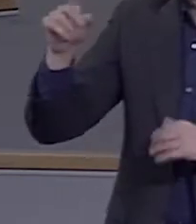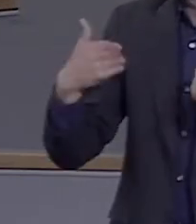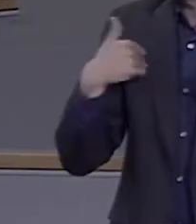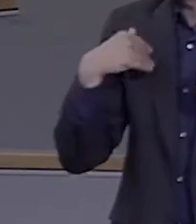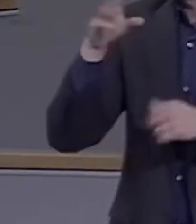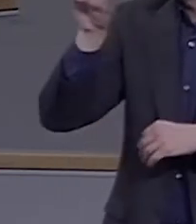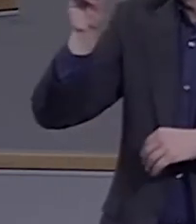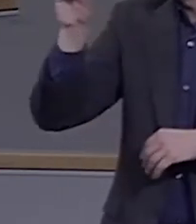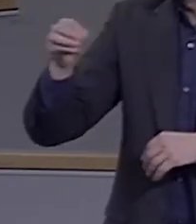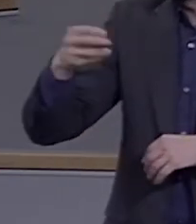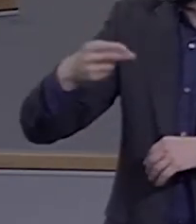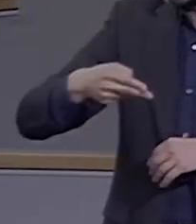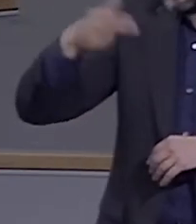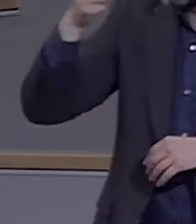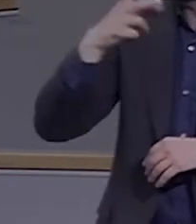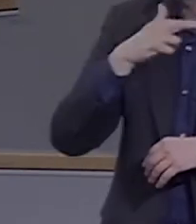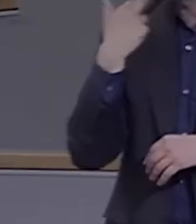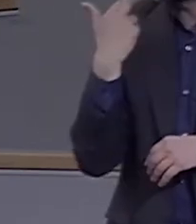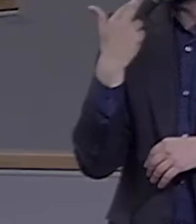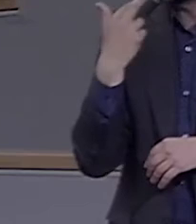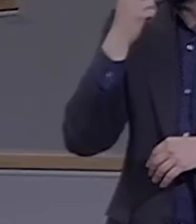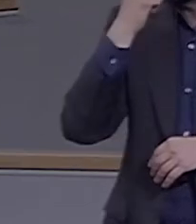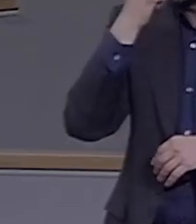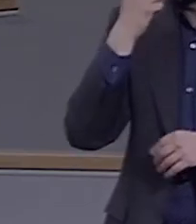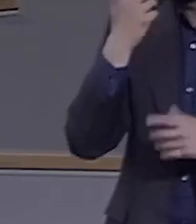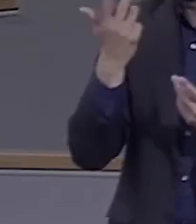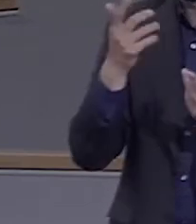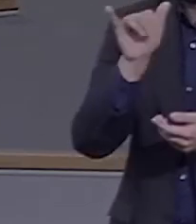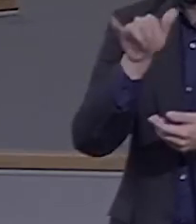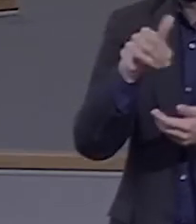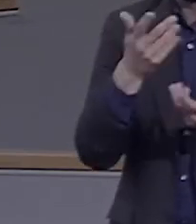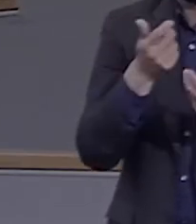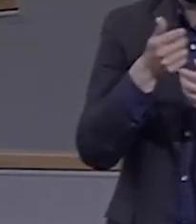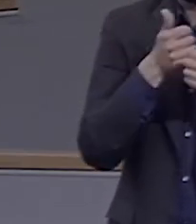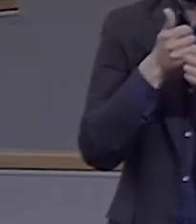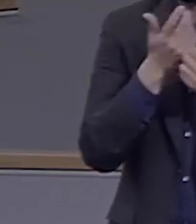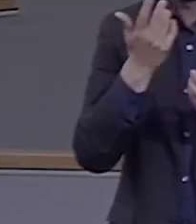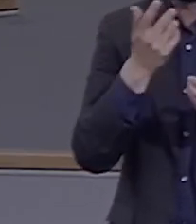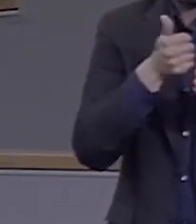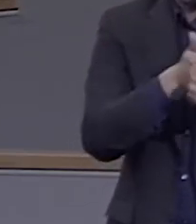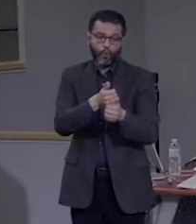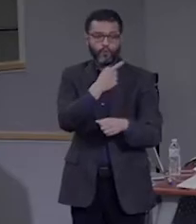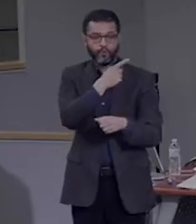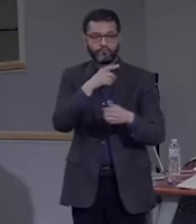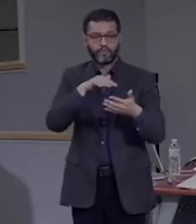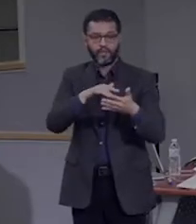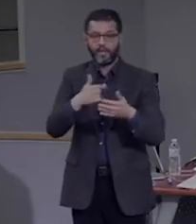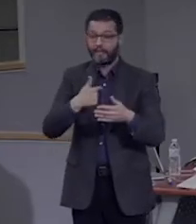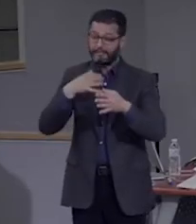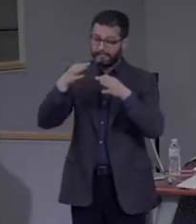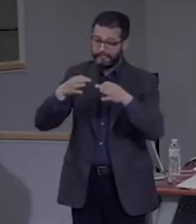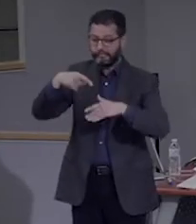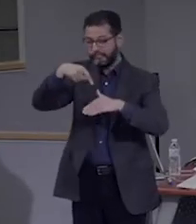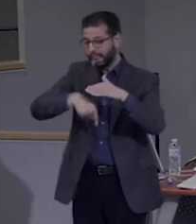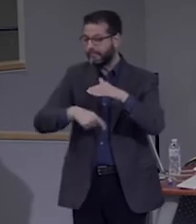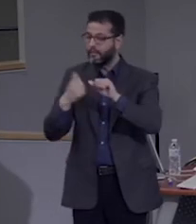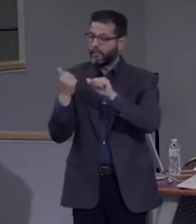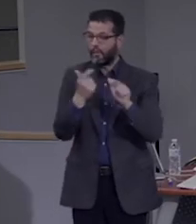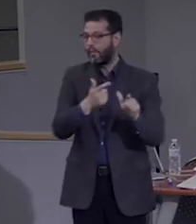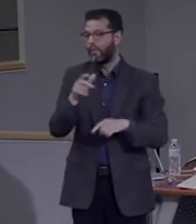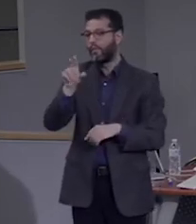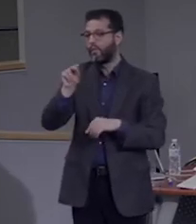higher degree of risk so it varies according to study so I'm not going to tell you about all of these studies but